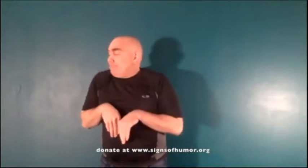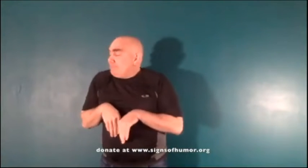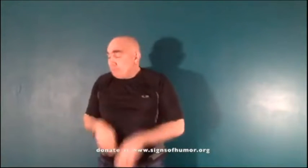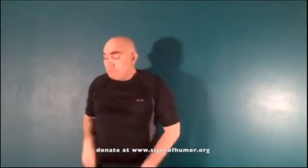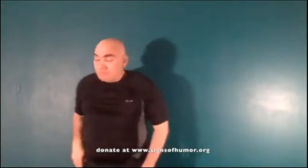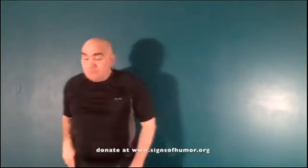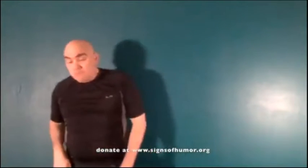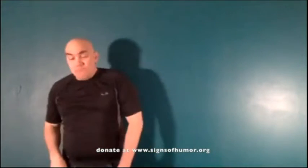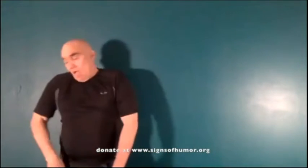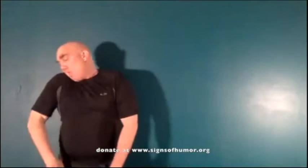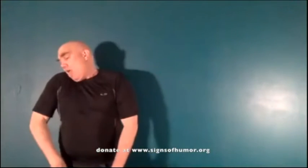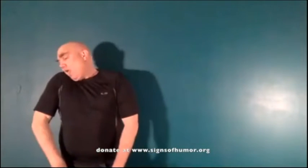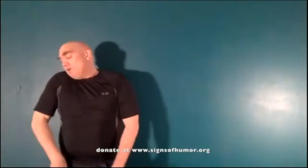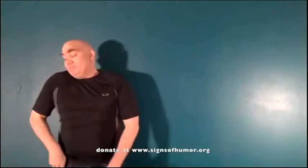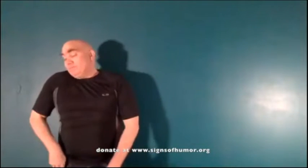out, doing what cats do,